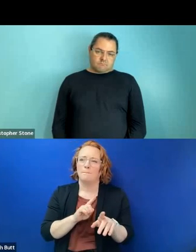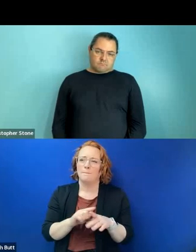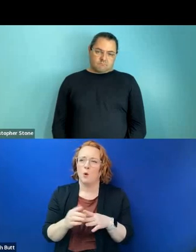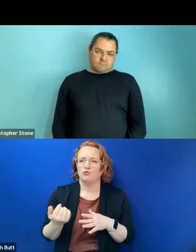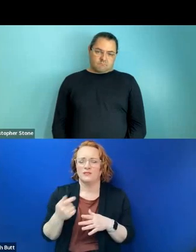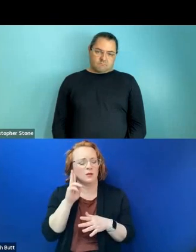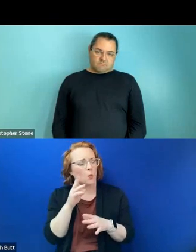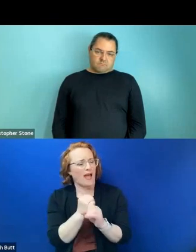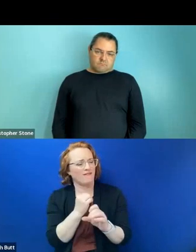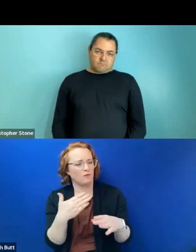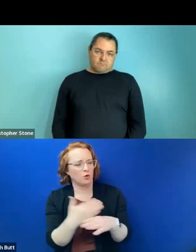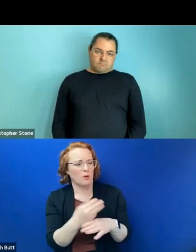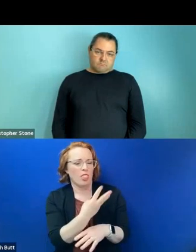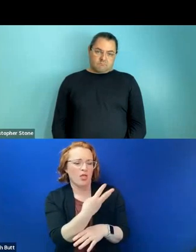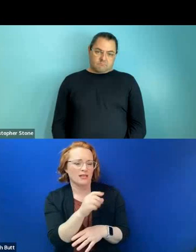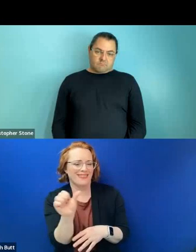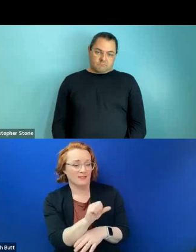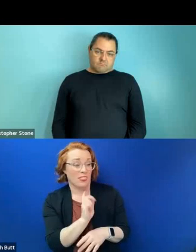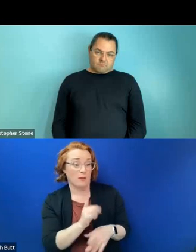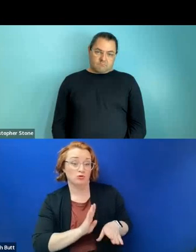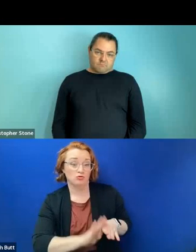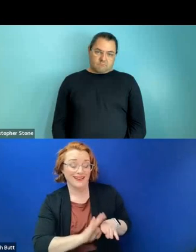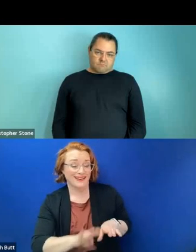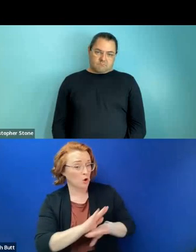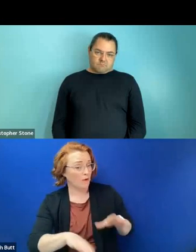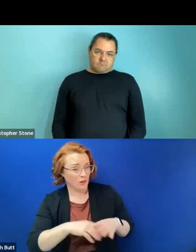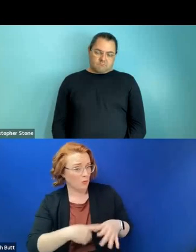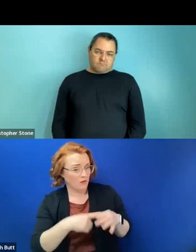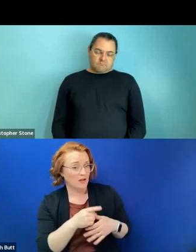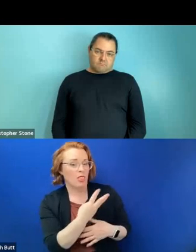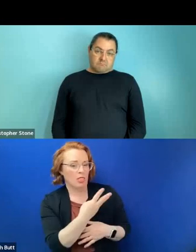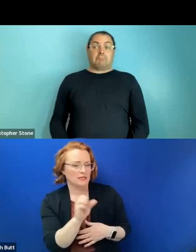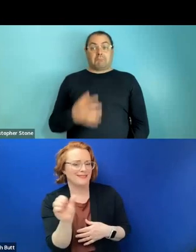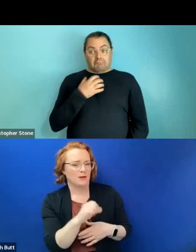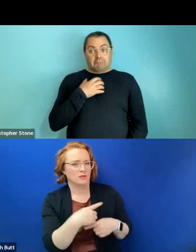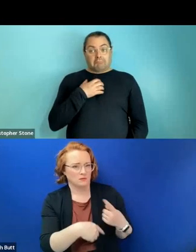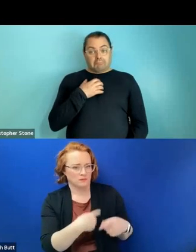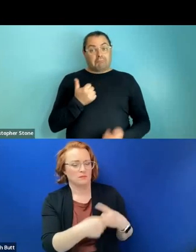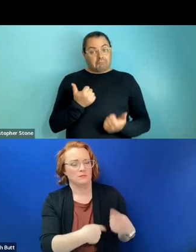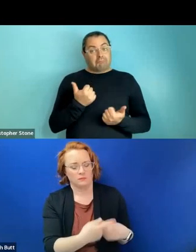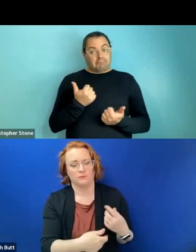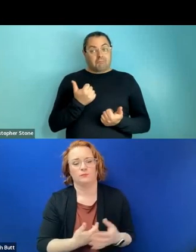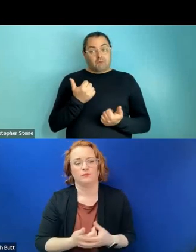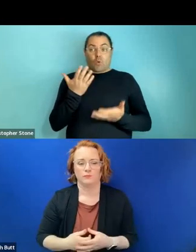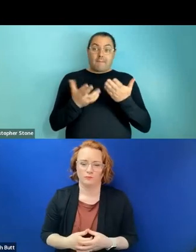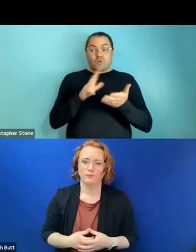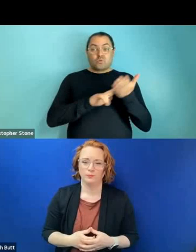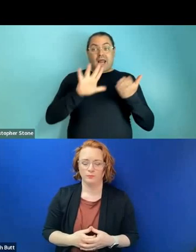saw was 30,000 for a trainee, and that's not for a qualified yet. Okay, so compared to the